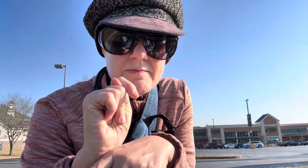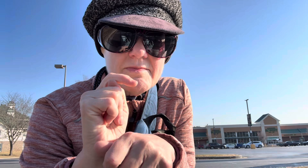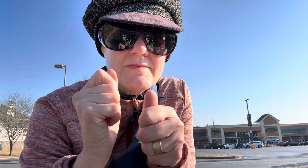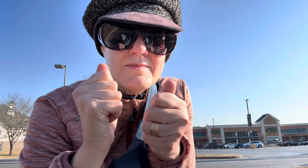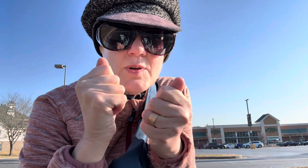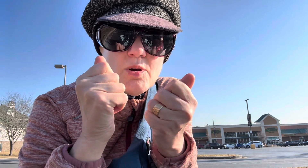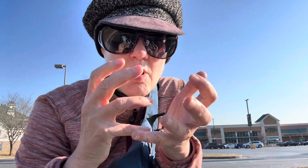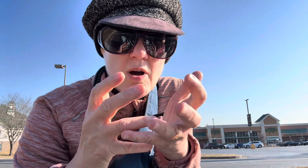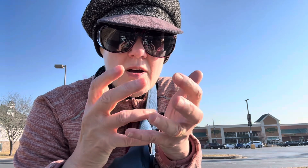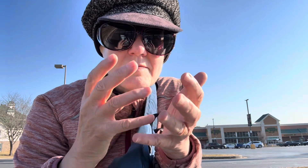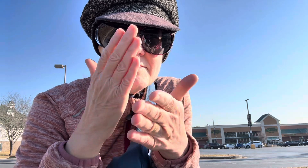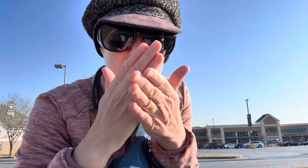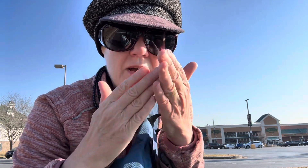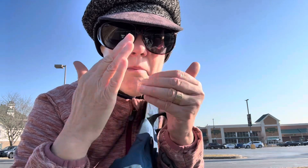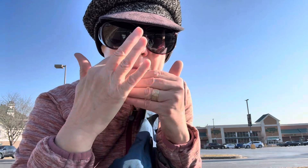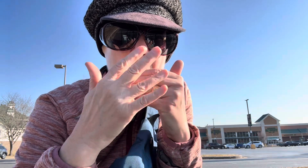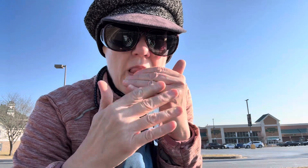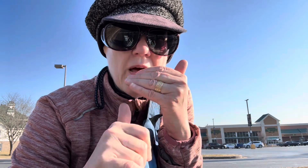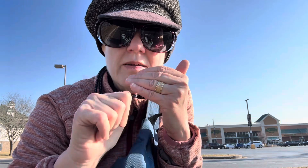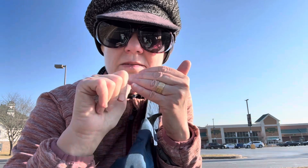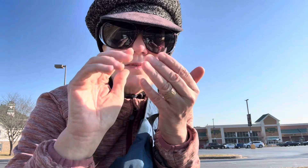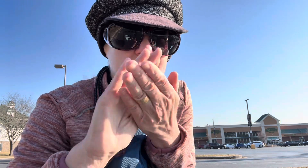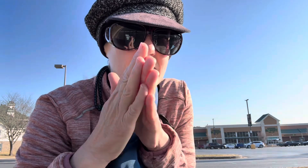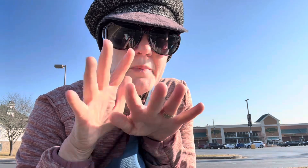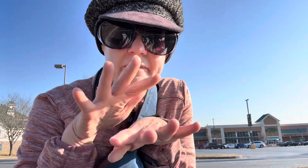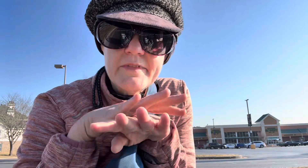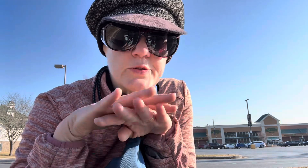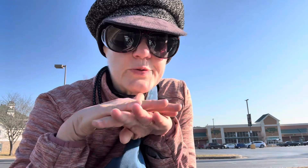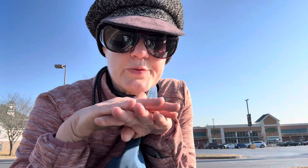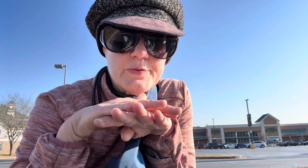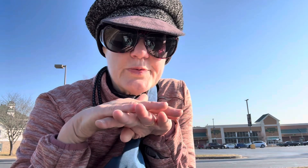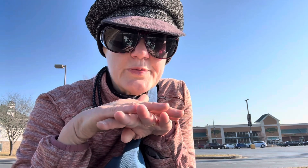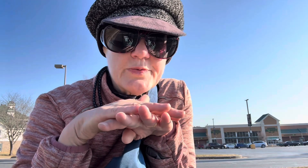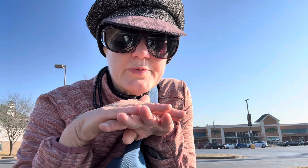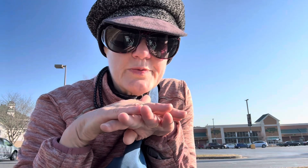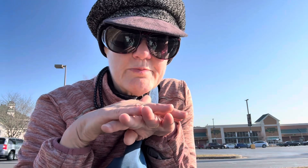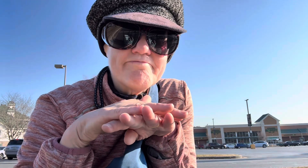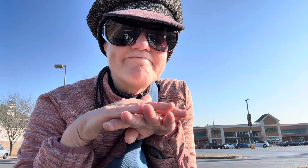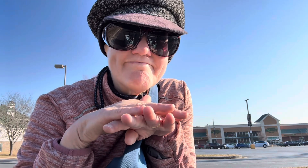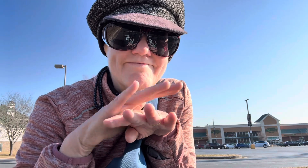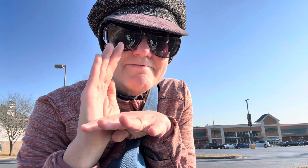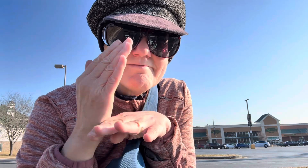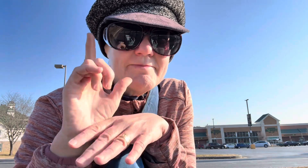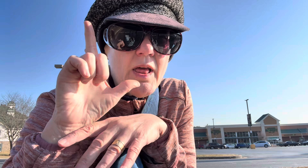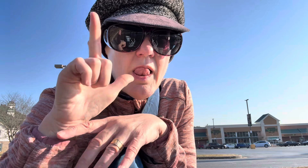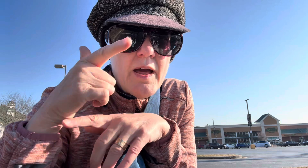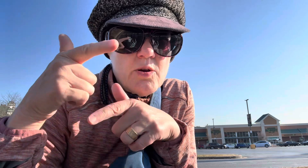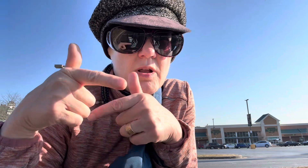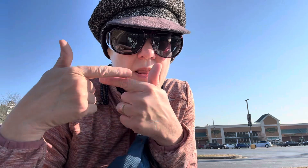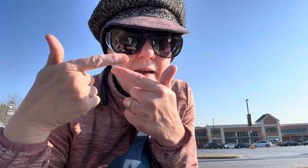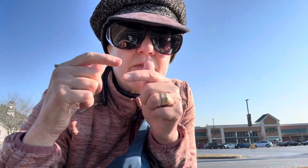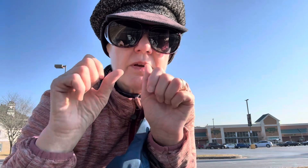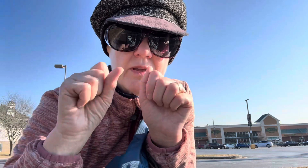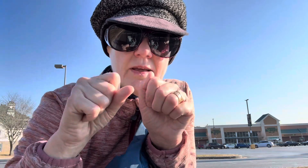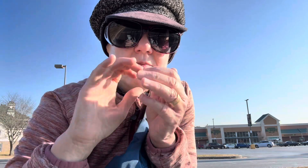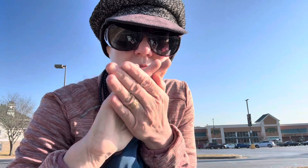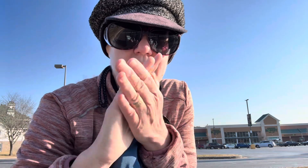can become cancerous later in life. We just happened to find this liver cancer.